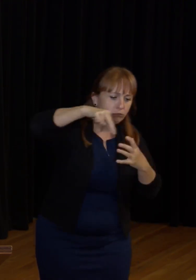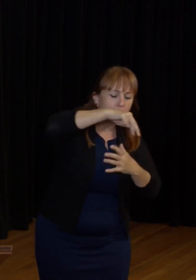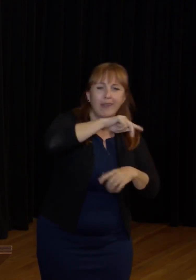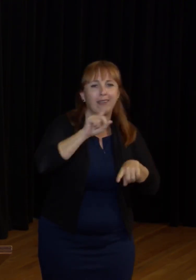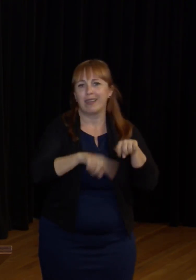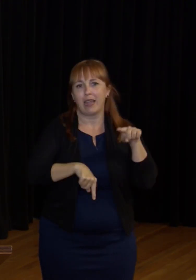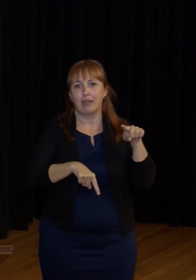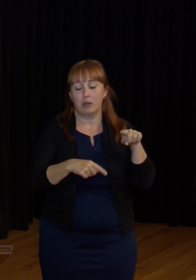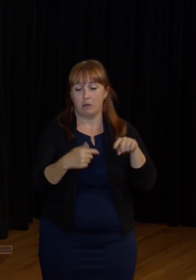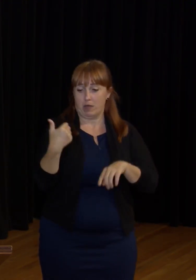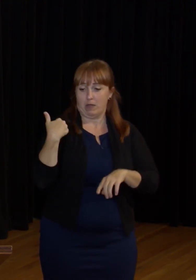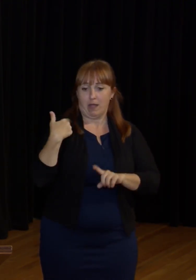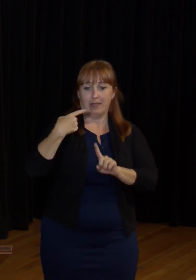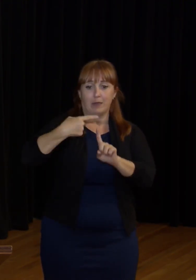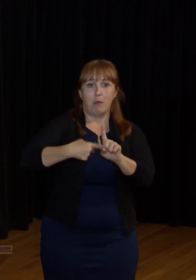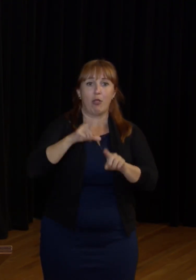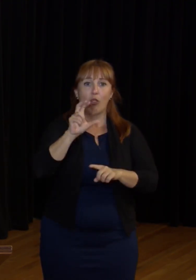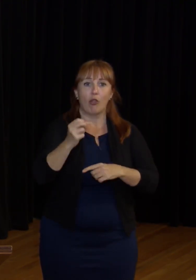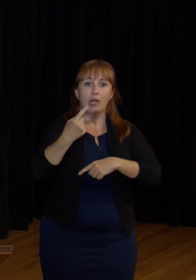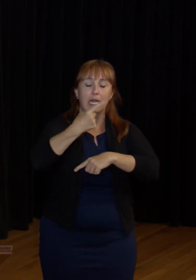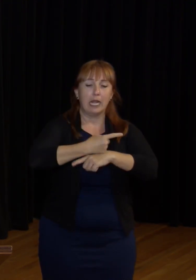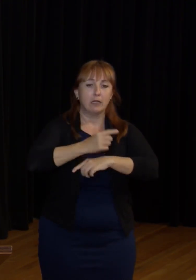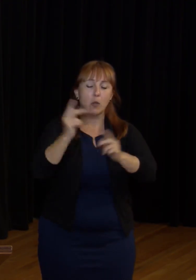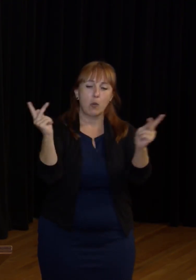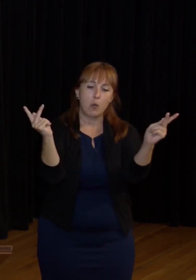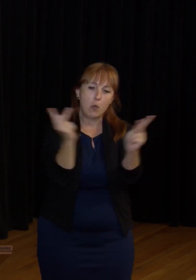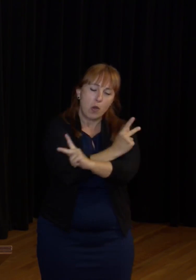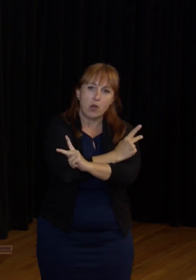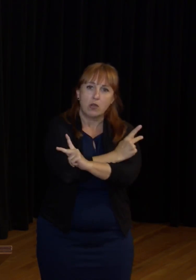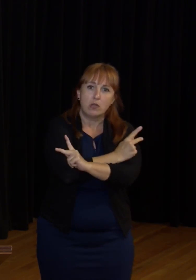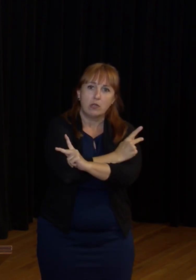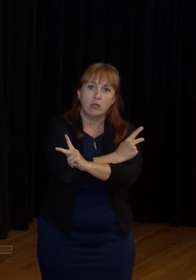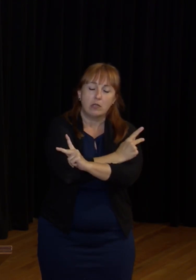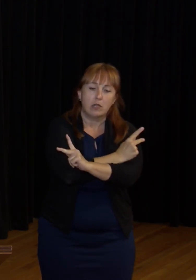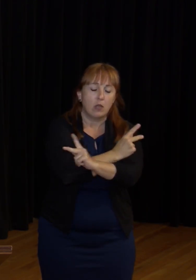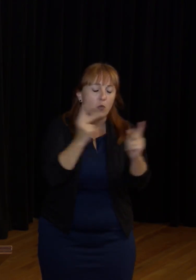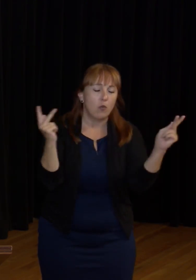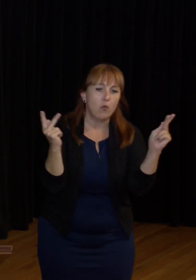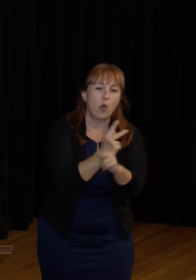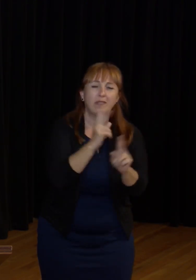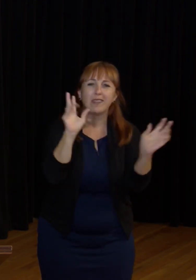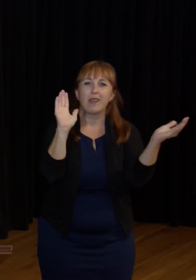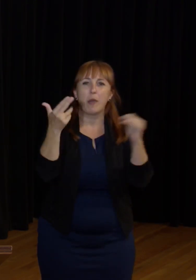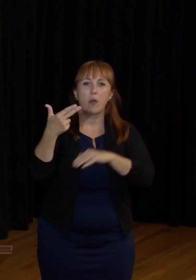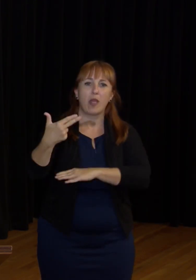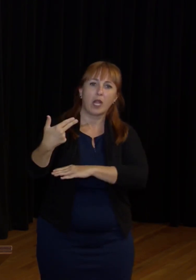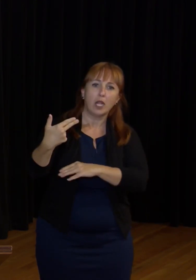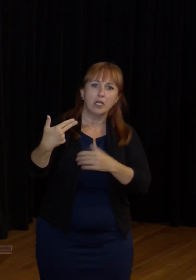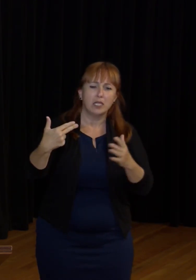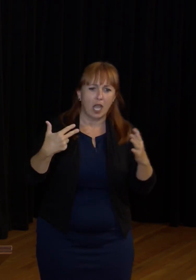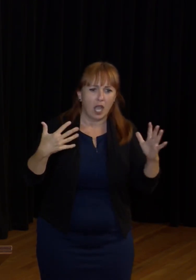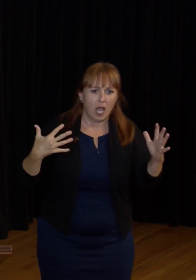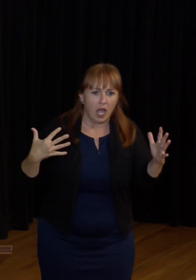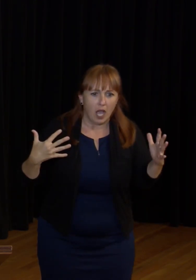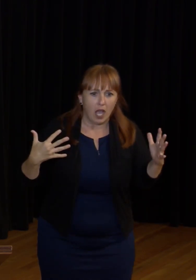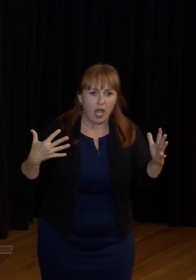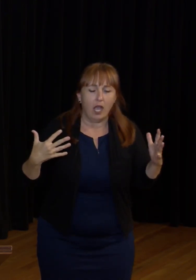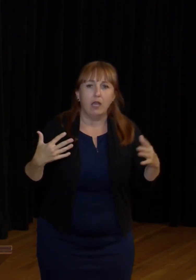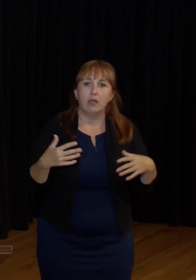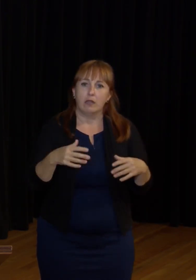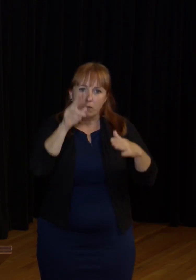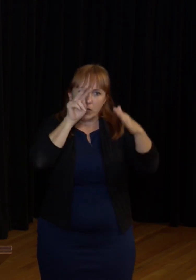just 30 days ago, we were just looking right down the barrel of a gun, if you will, on the predictions. And there was a lot to be